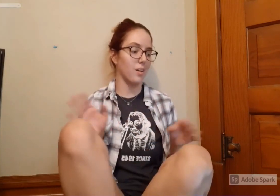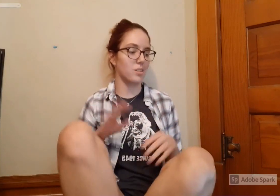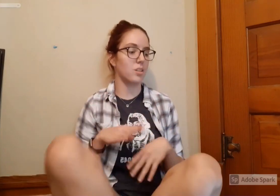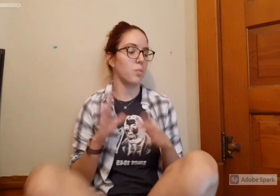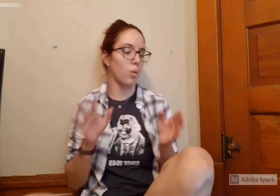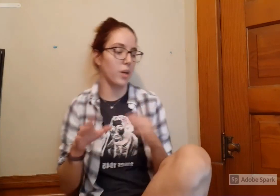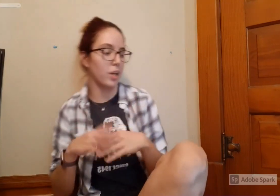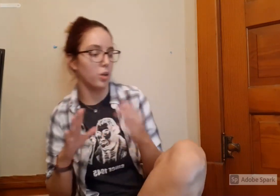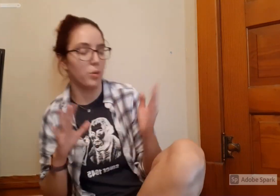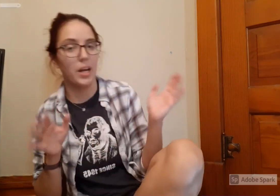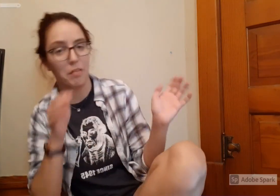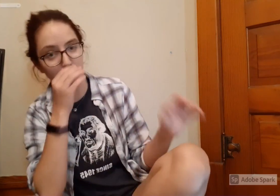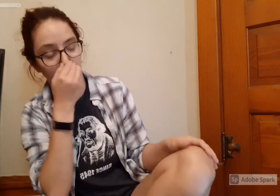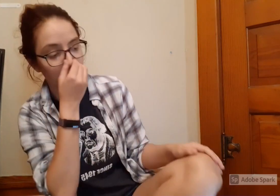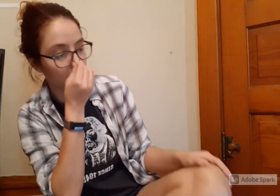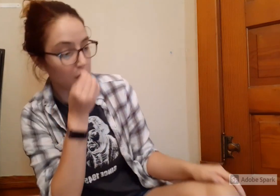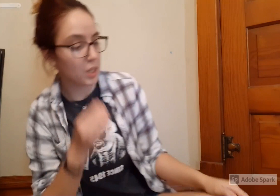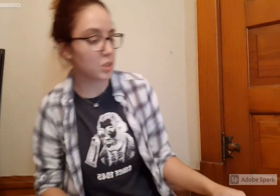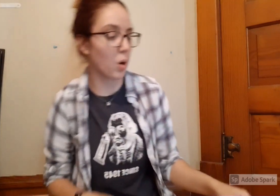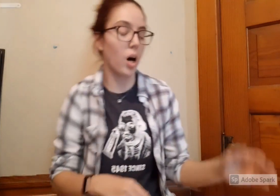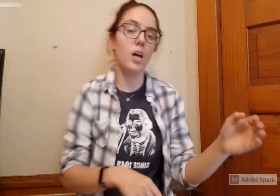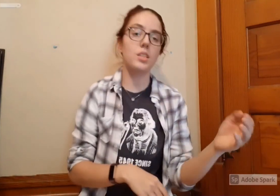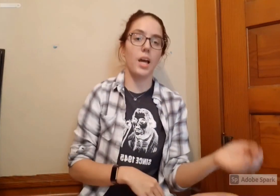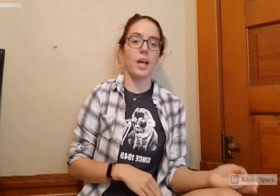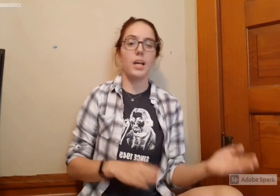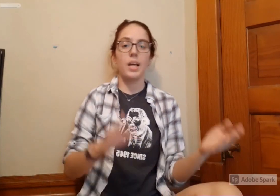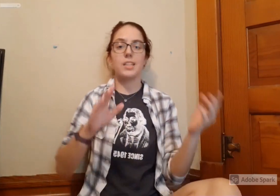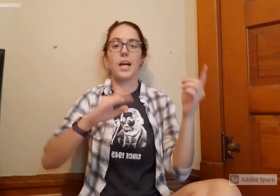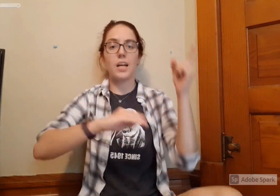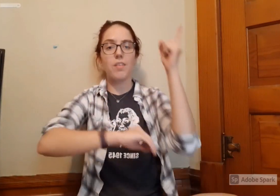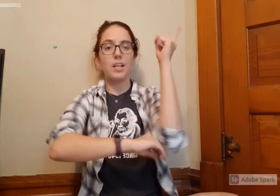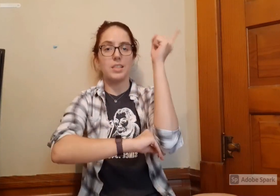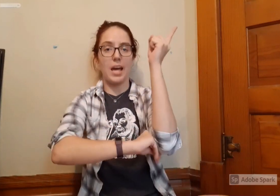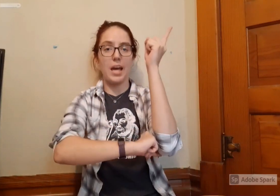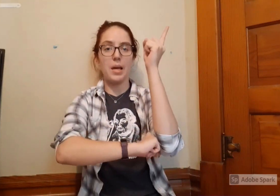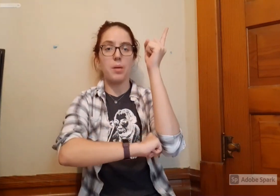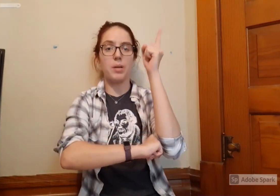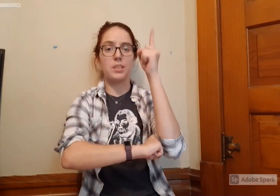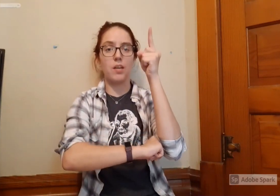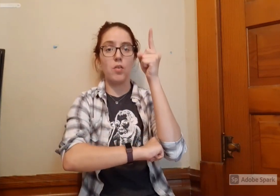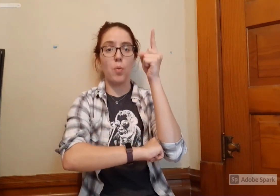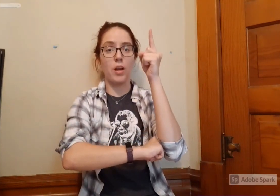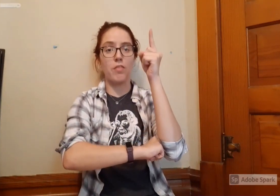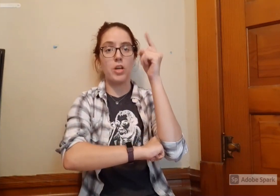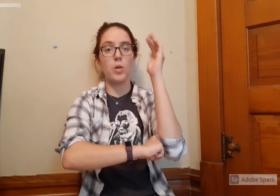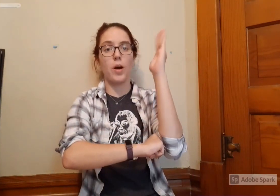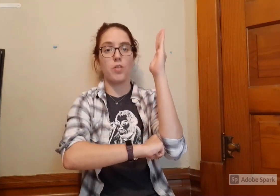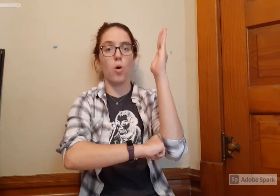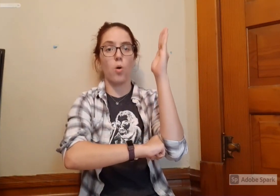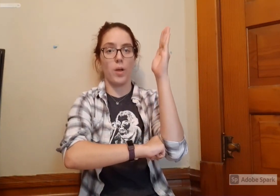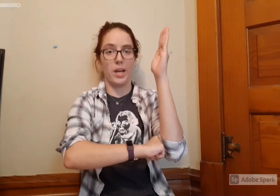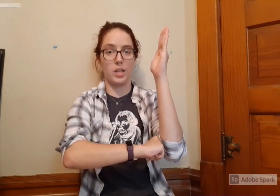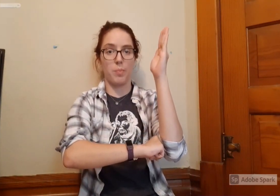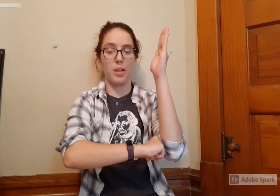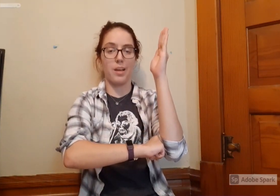night, morning, noon, and afternoon. So all day, it's kind of like day, but instead of your pointer finger, you have your whole hand up like